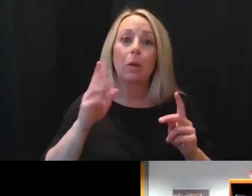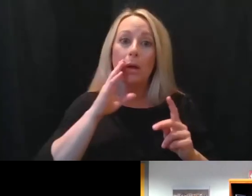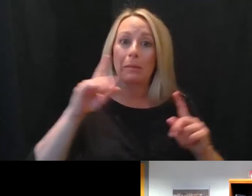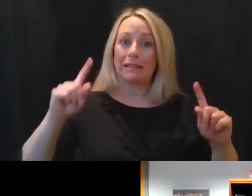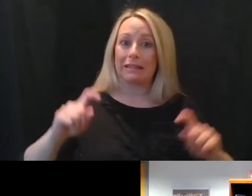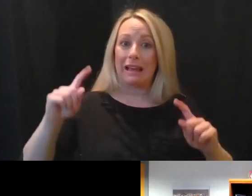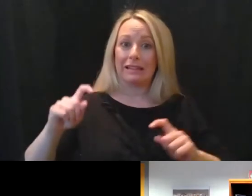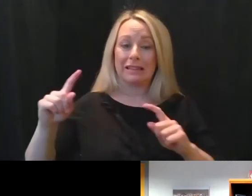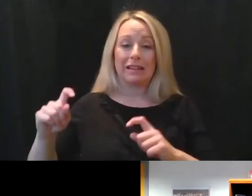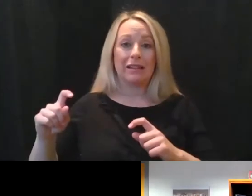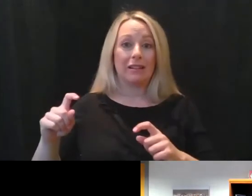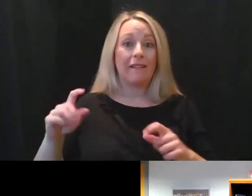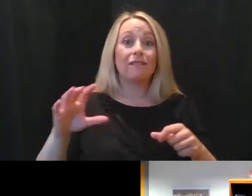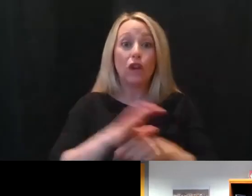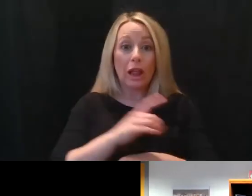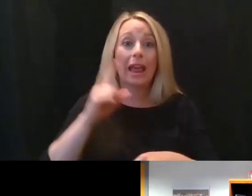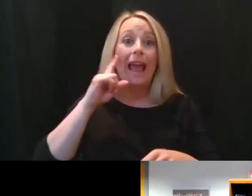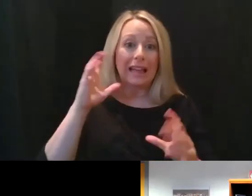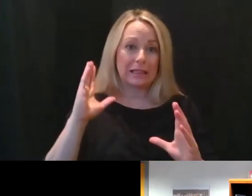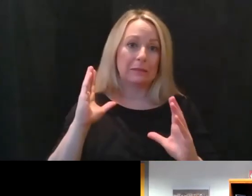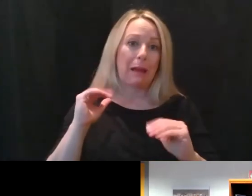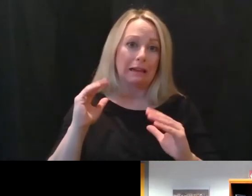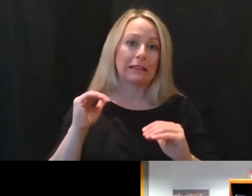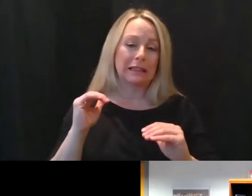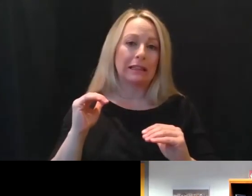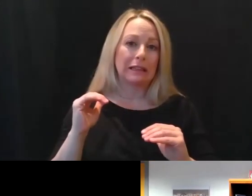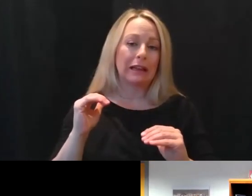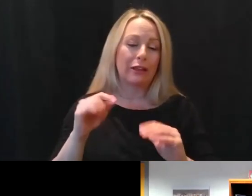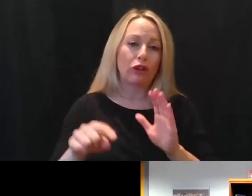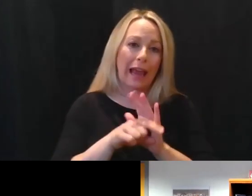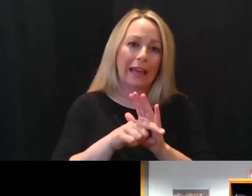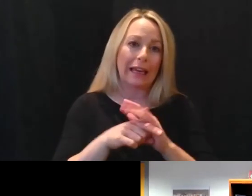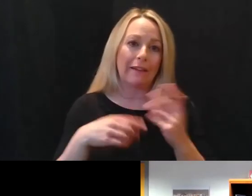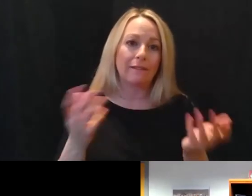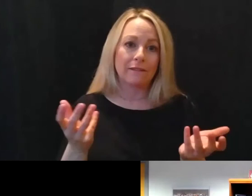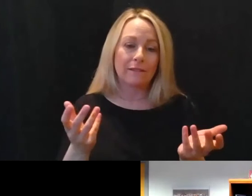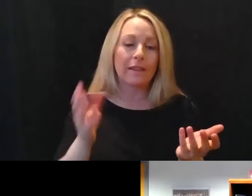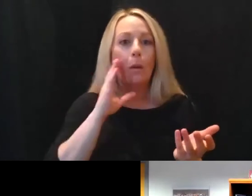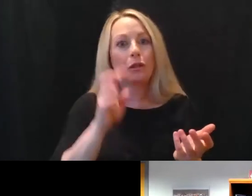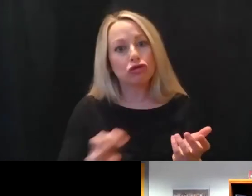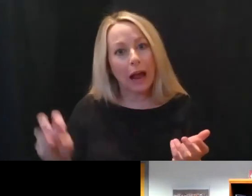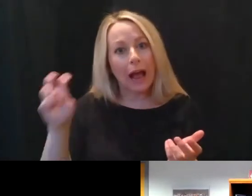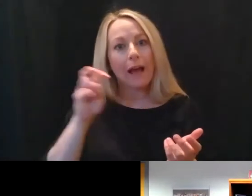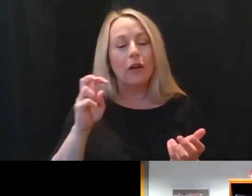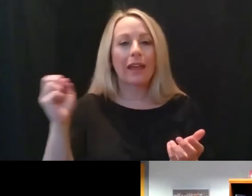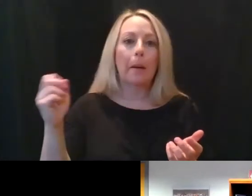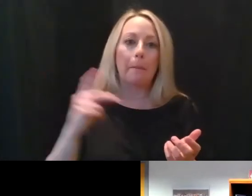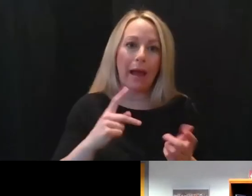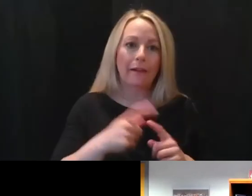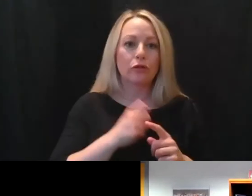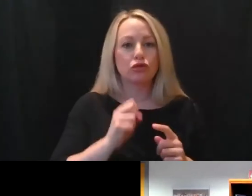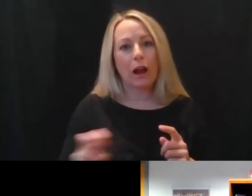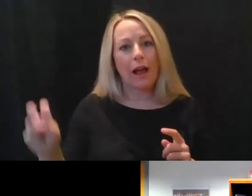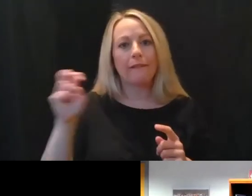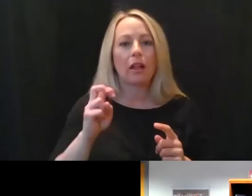tested fully expecting that they are negative. They're going to travel. They've returned from travel, something like